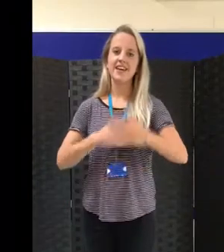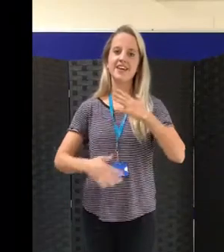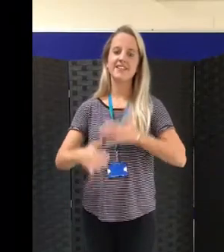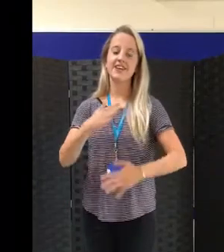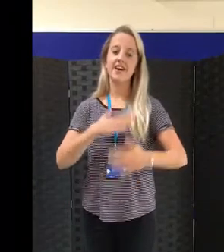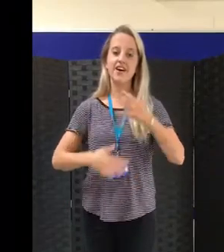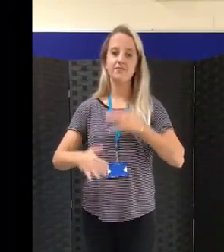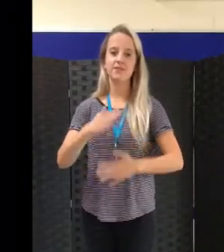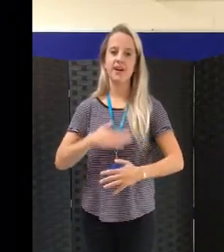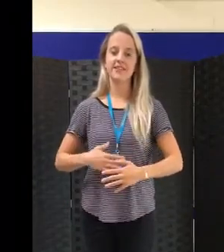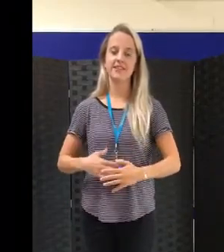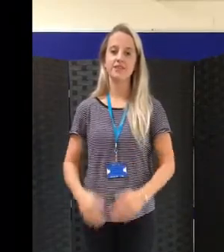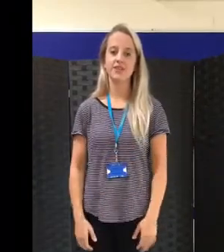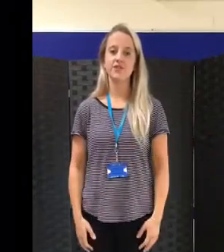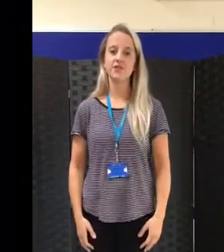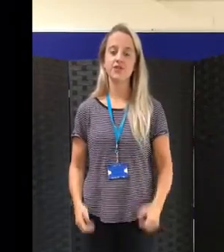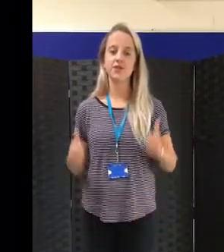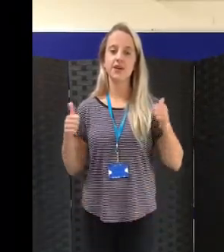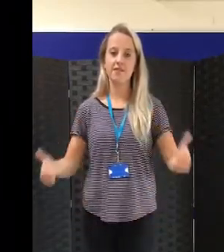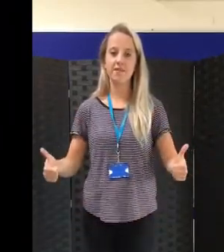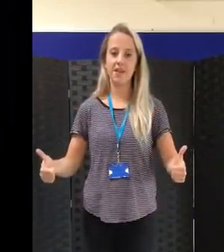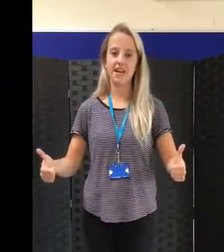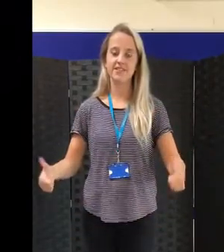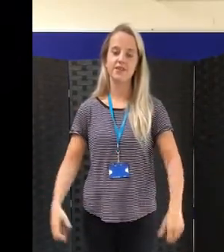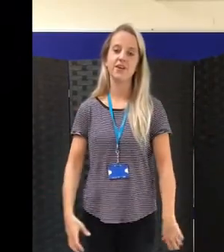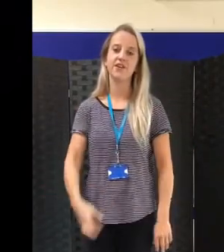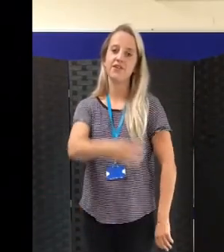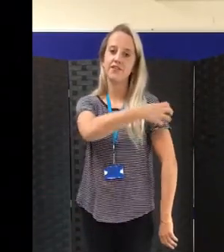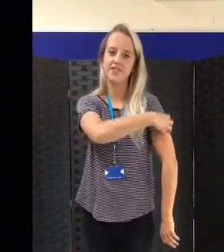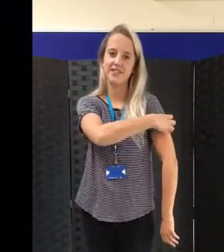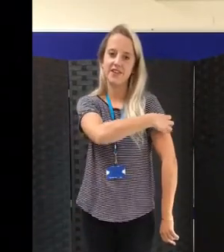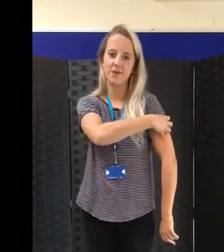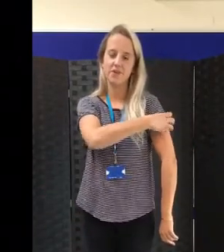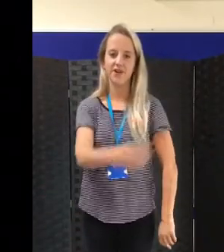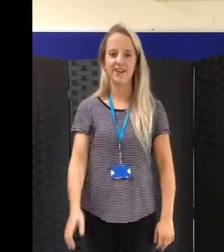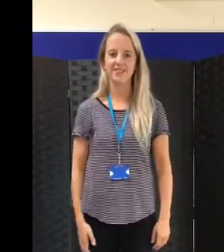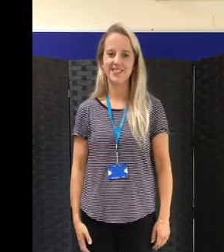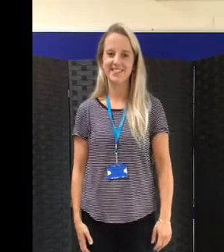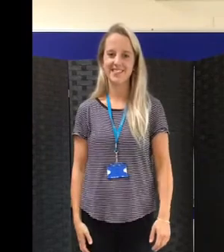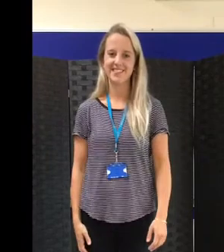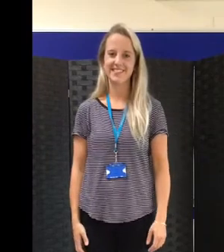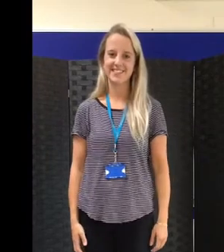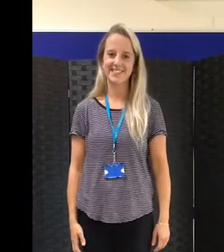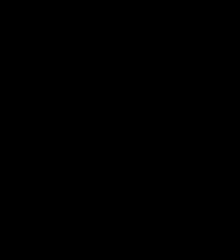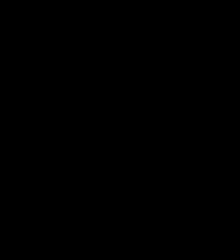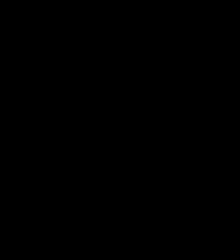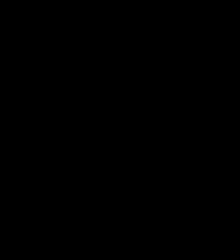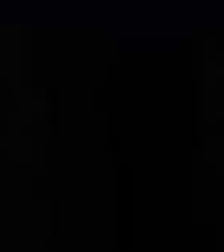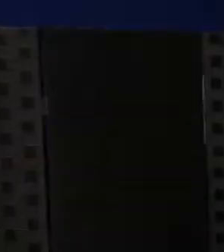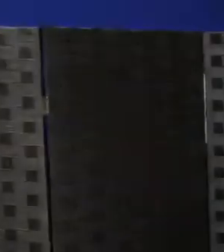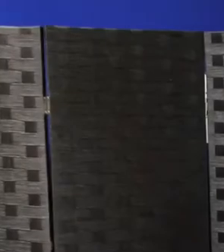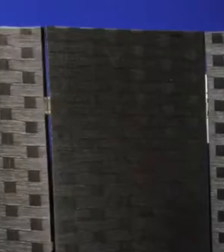And here is a calm space, which is also a great place to work on physio programs.